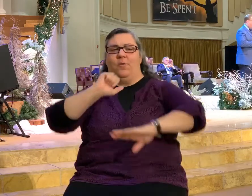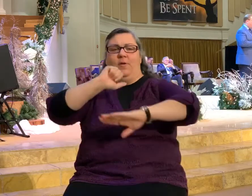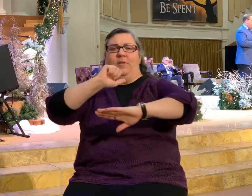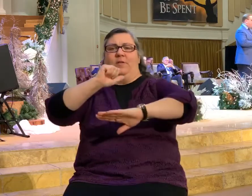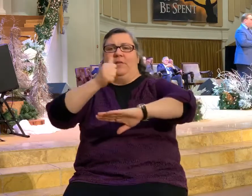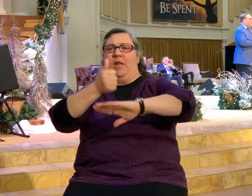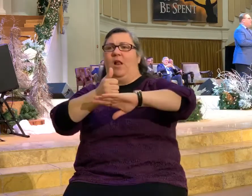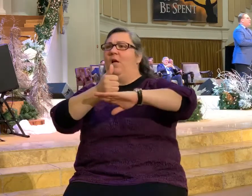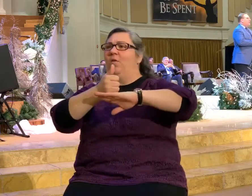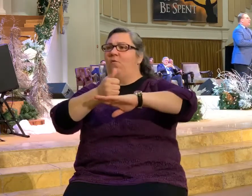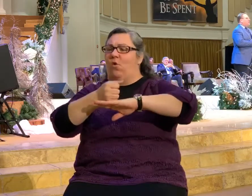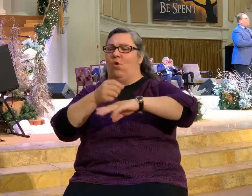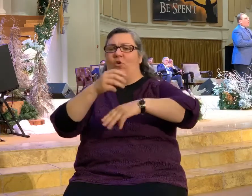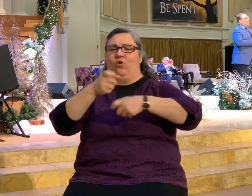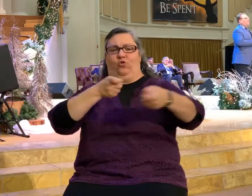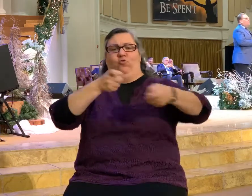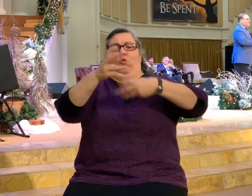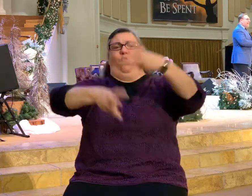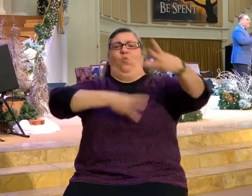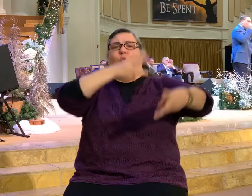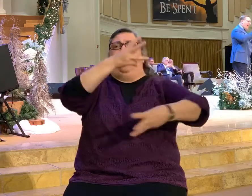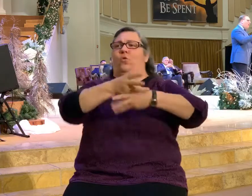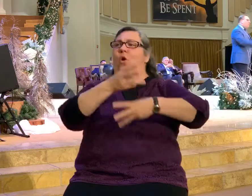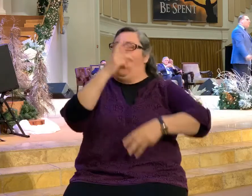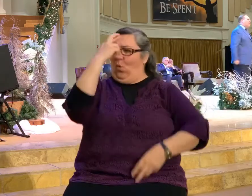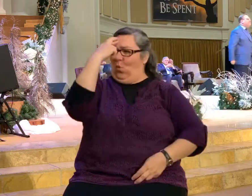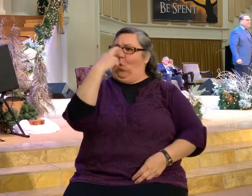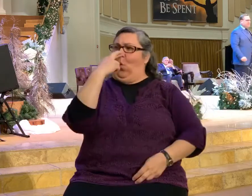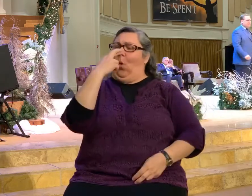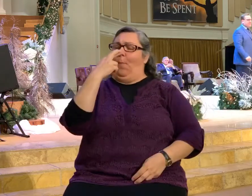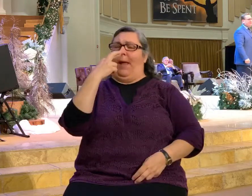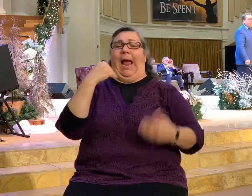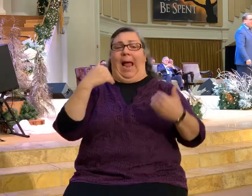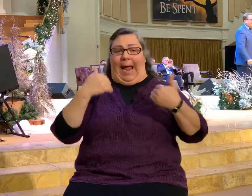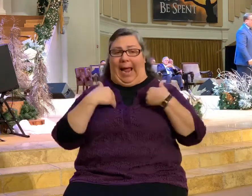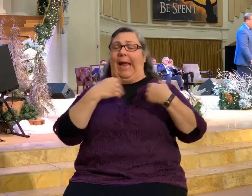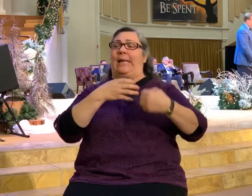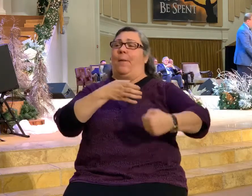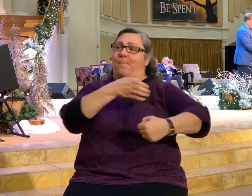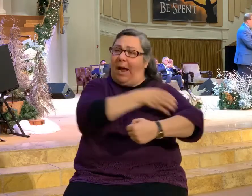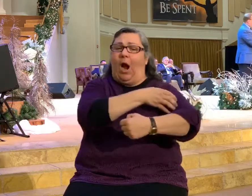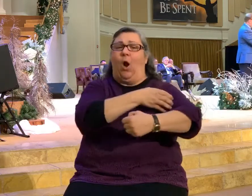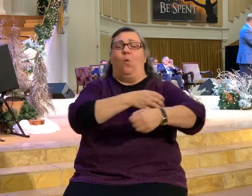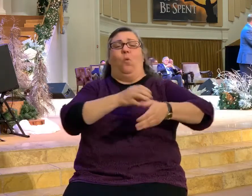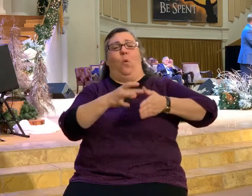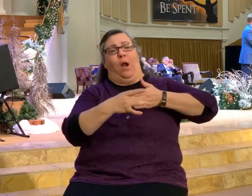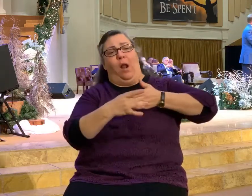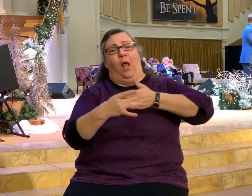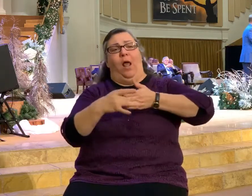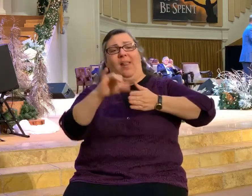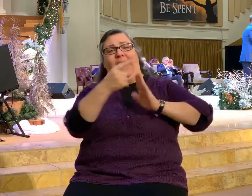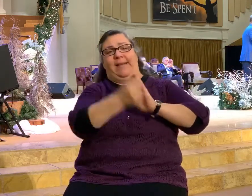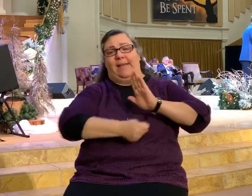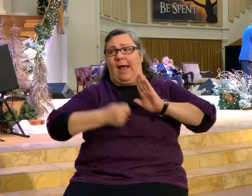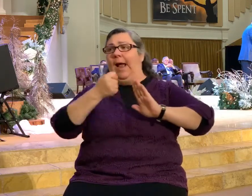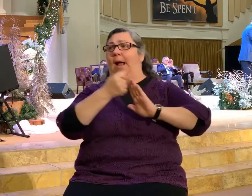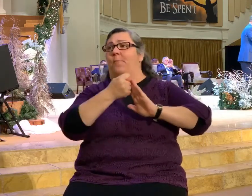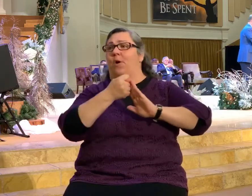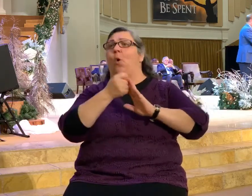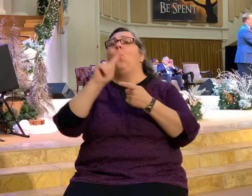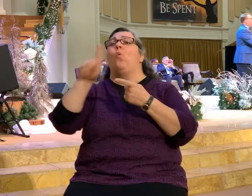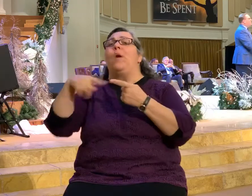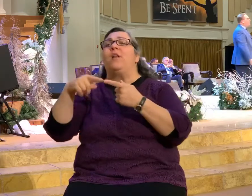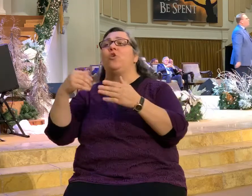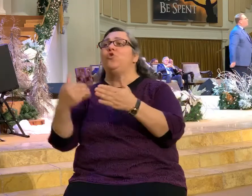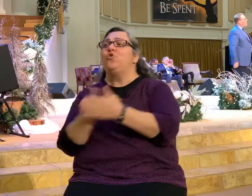world domination, Rome was that power in position leading at the time of our New